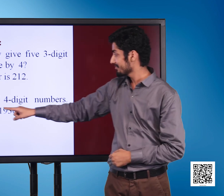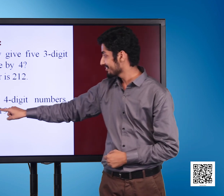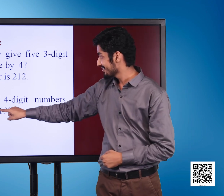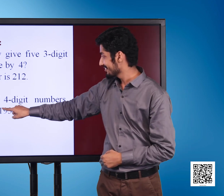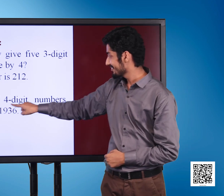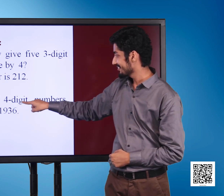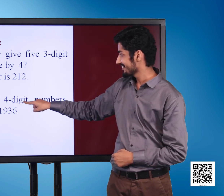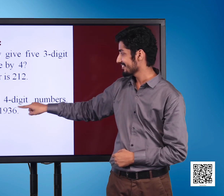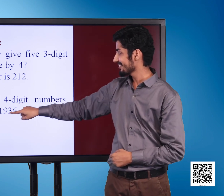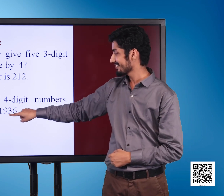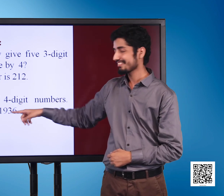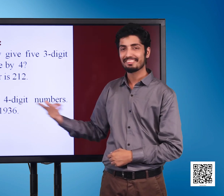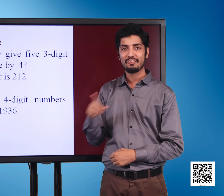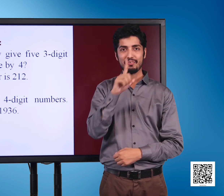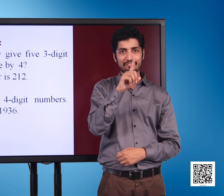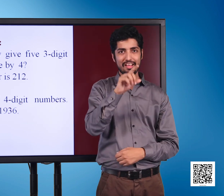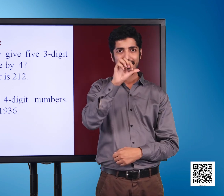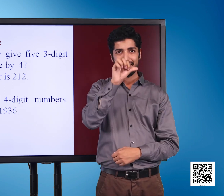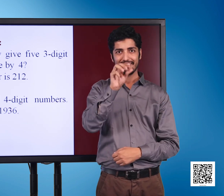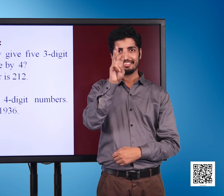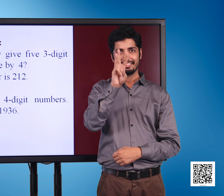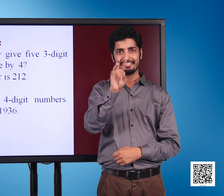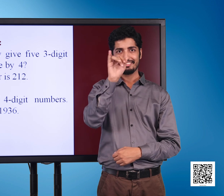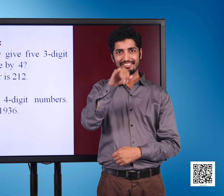Think of such four-digit numbers. One example is